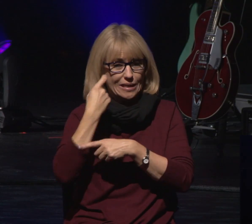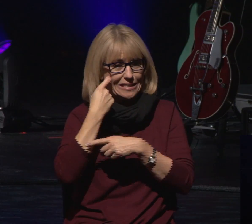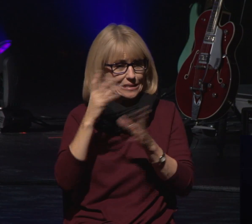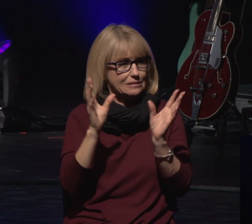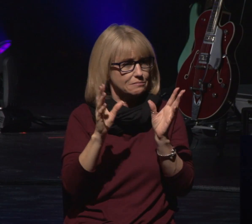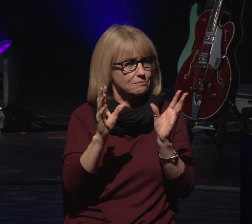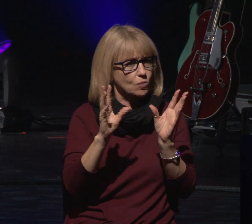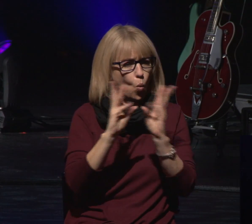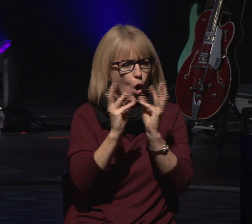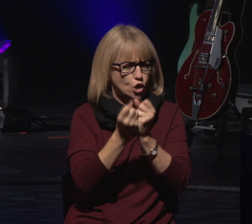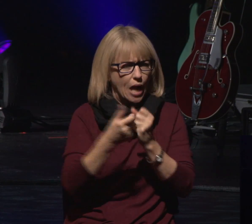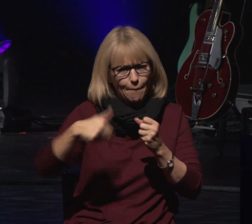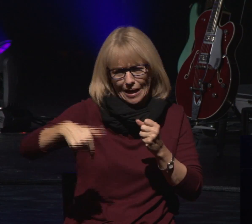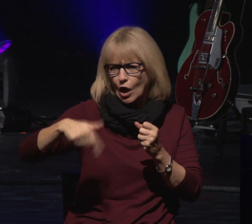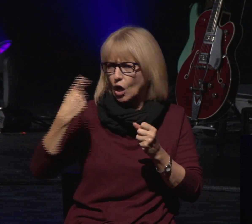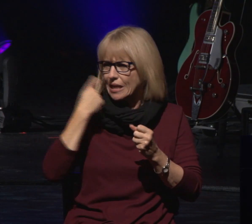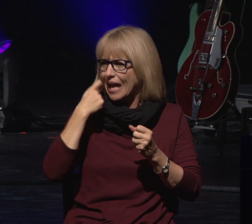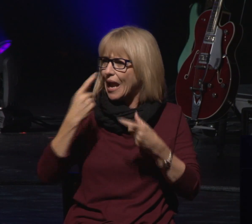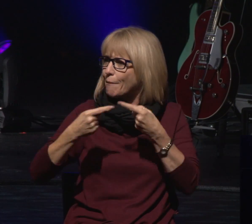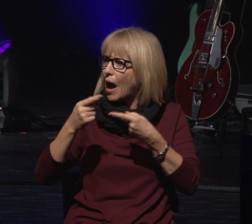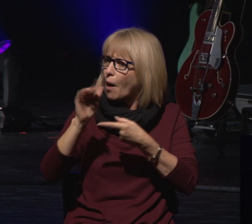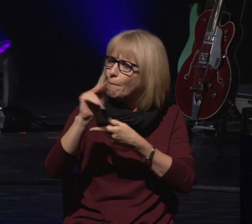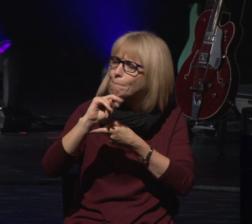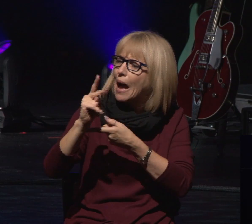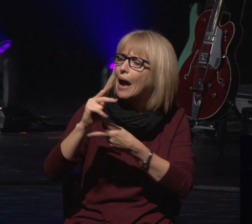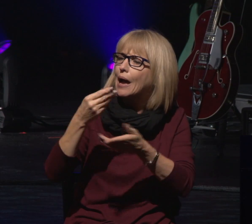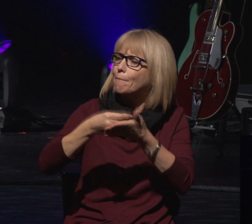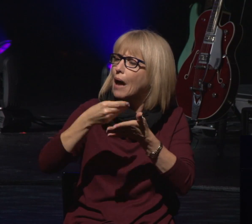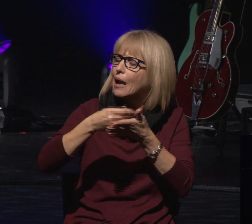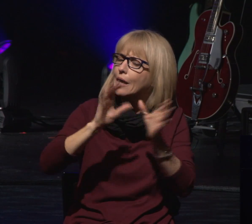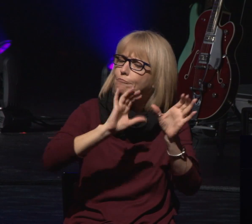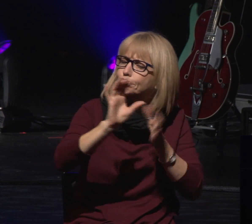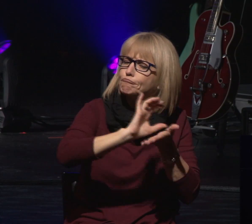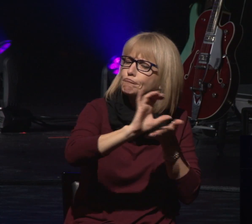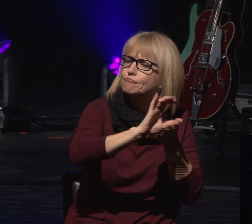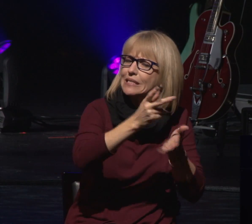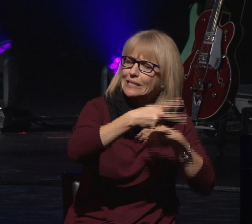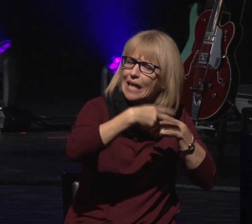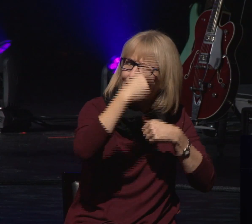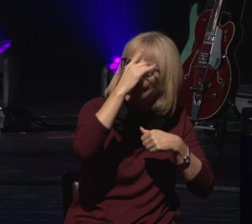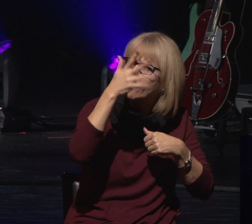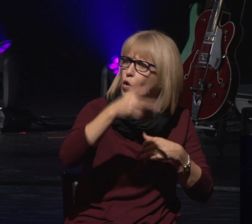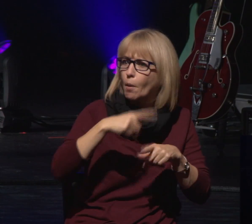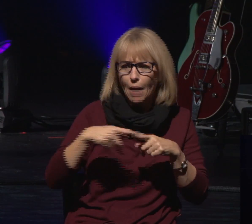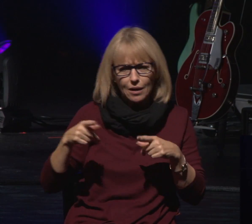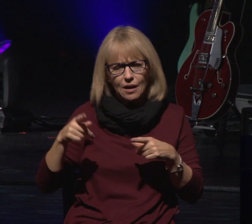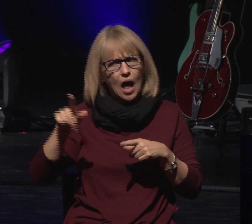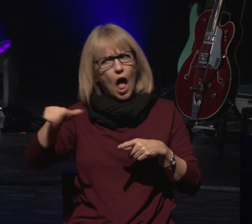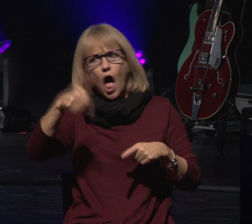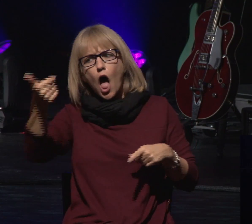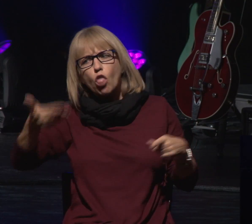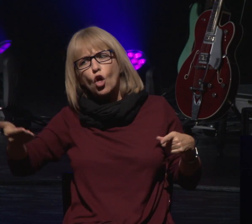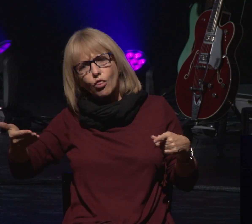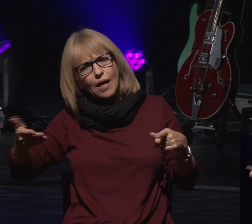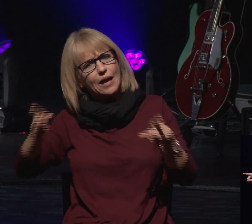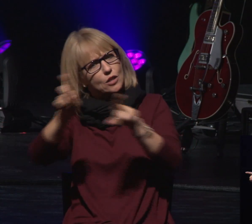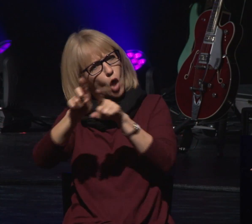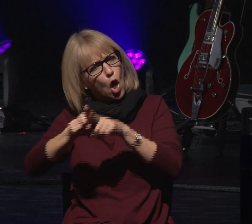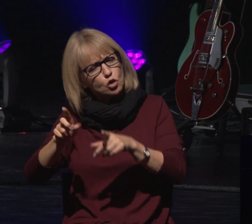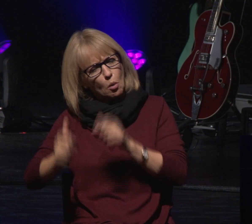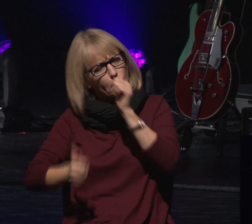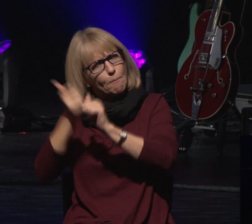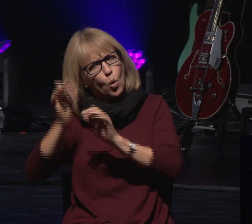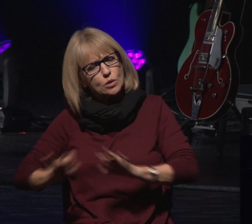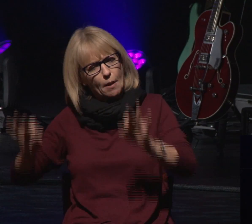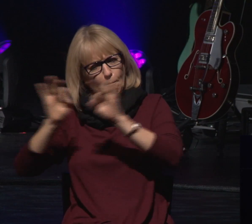account, there's something so much more important. Joseph, he was saying, you make sure you take my bones back and you remember the promises